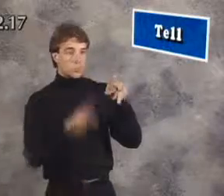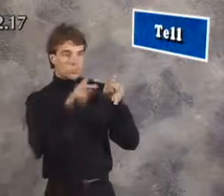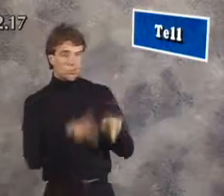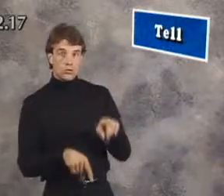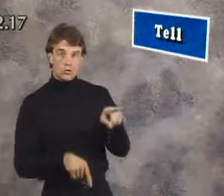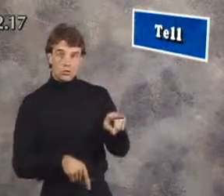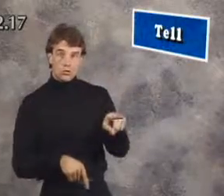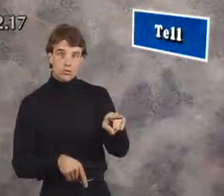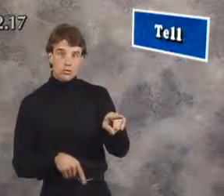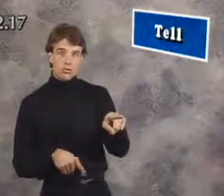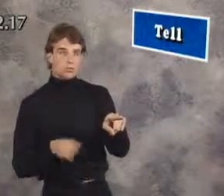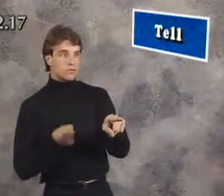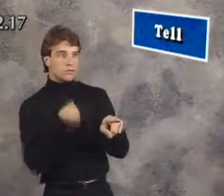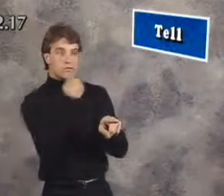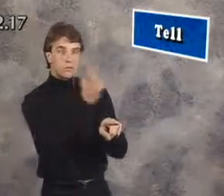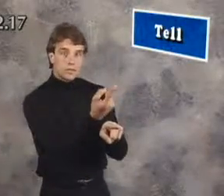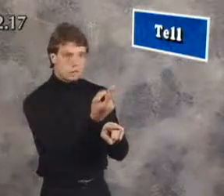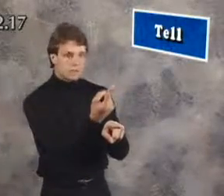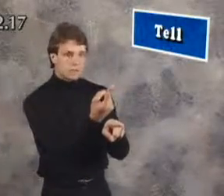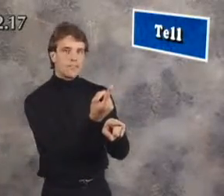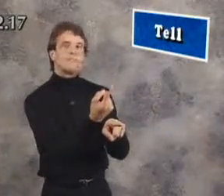Someone is talking to another.